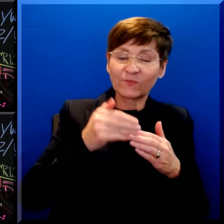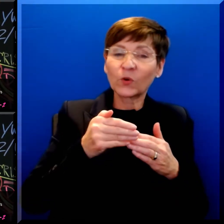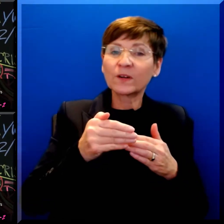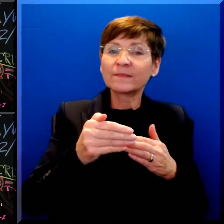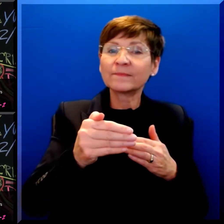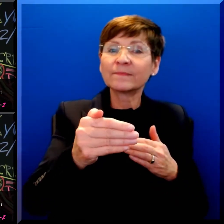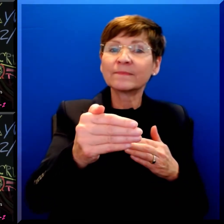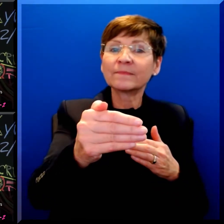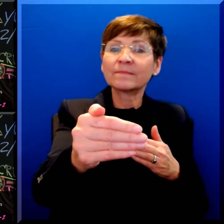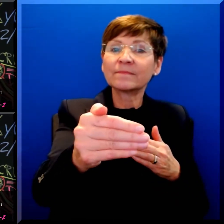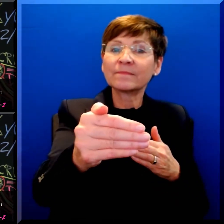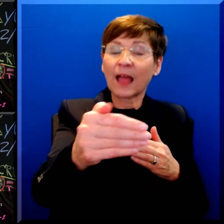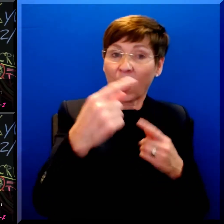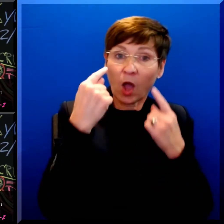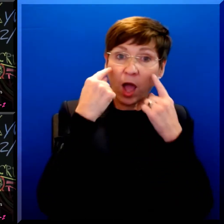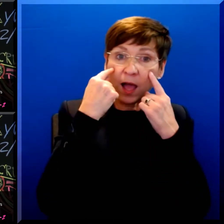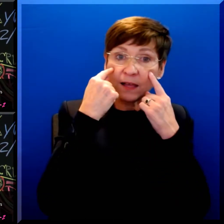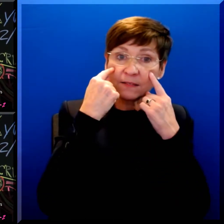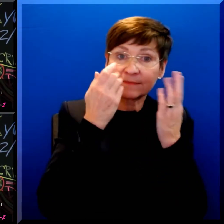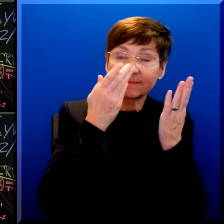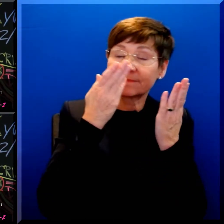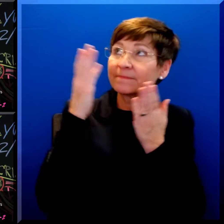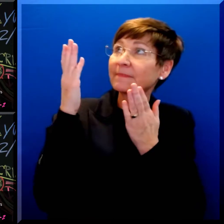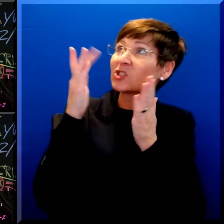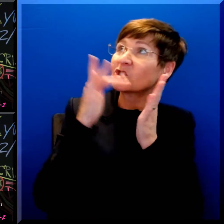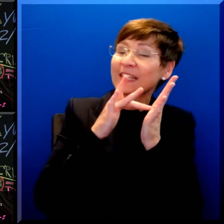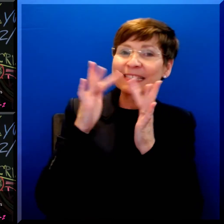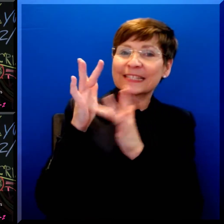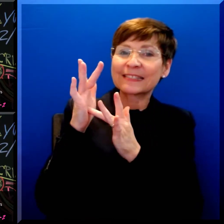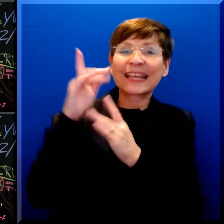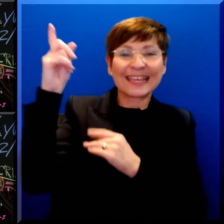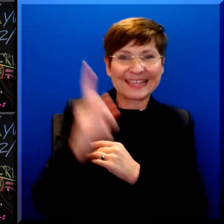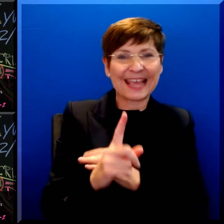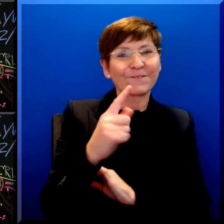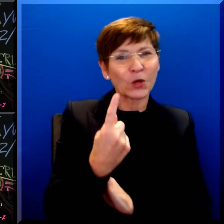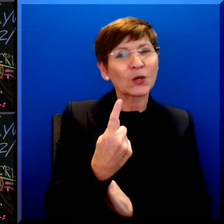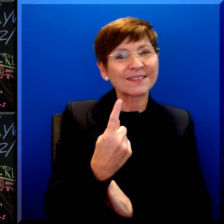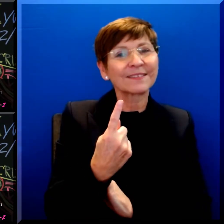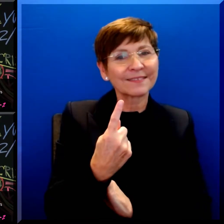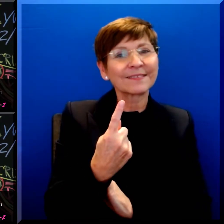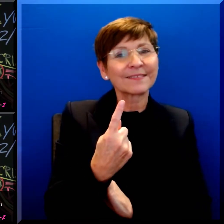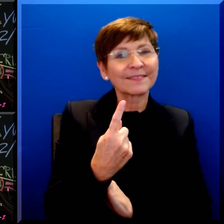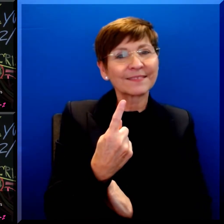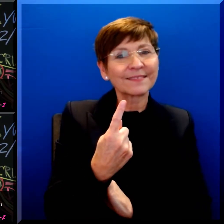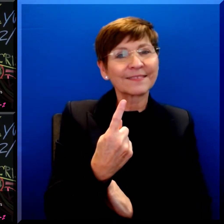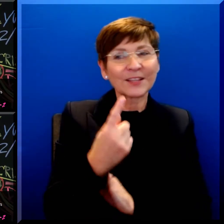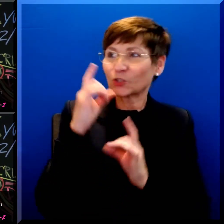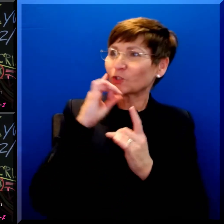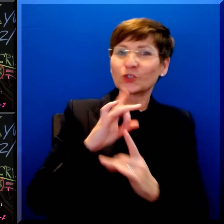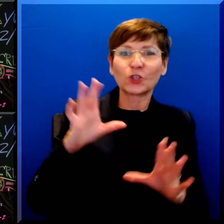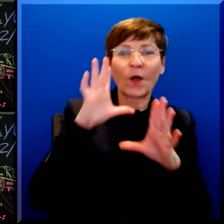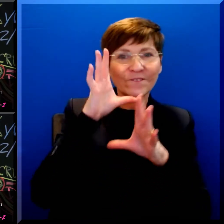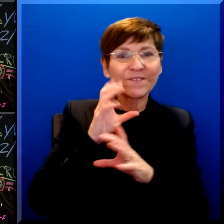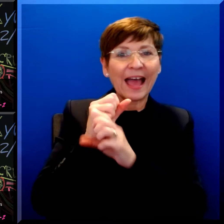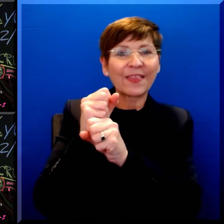marked out for us. Fixing our eyes on who? On Jesus, the pioneer. He went before you, the perfecter of faith. For